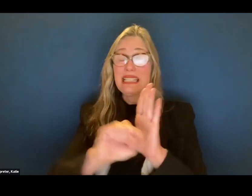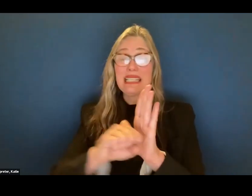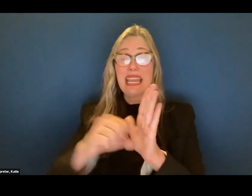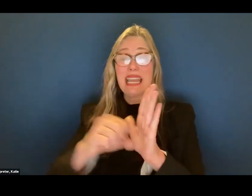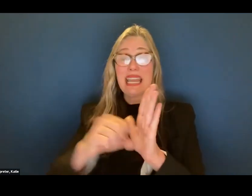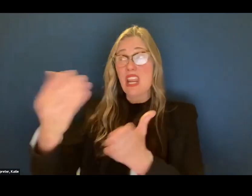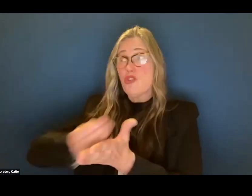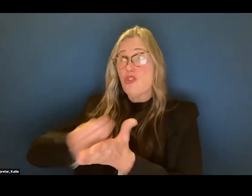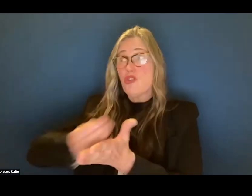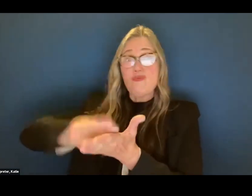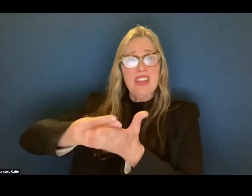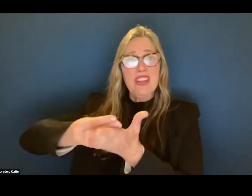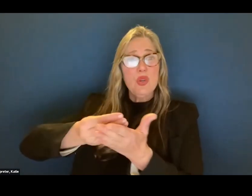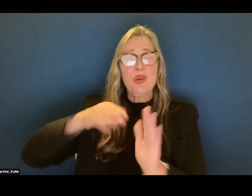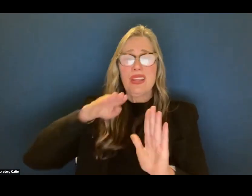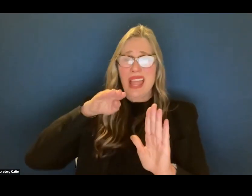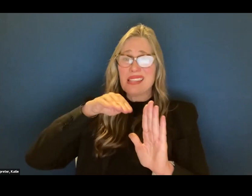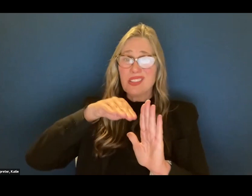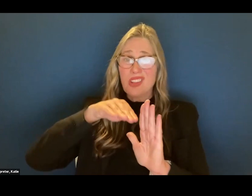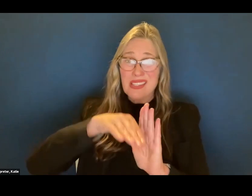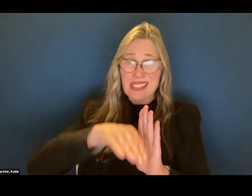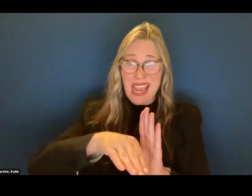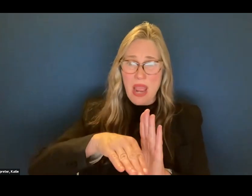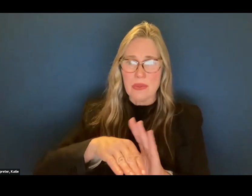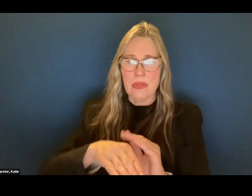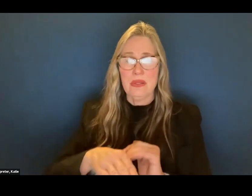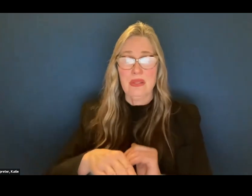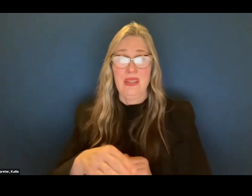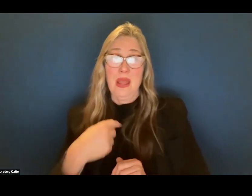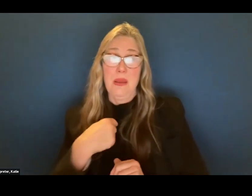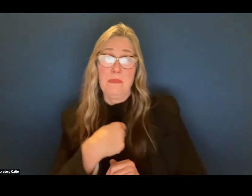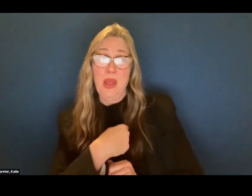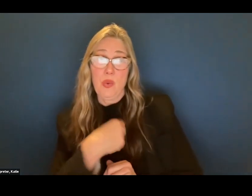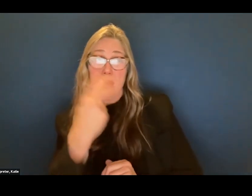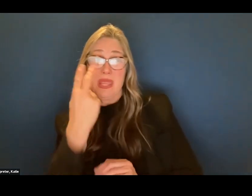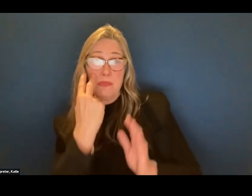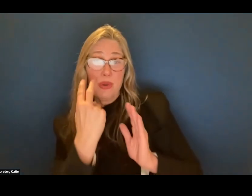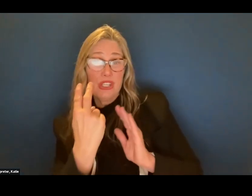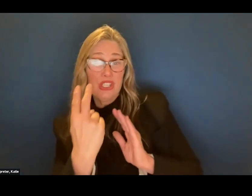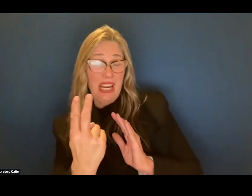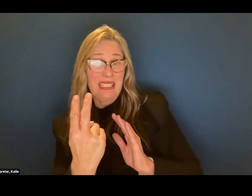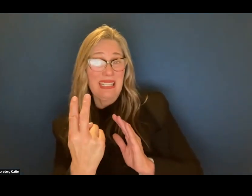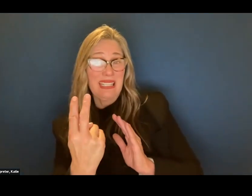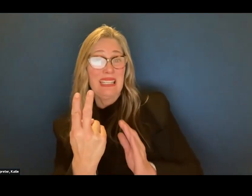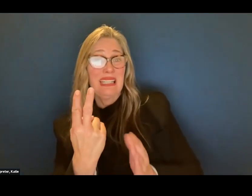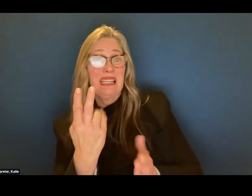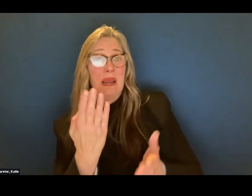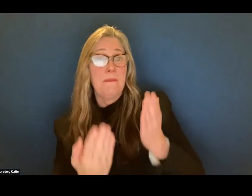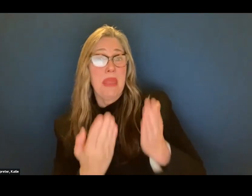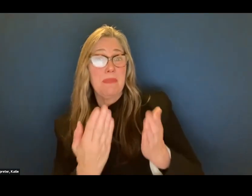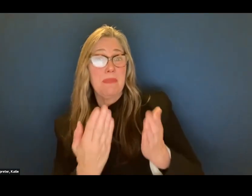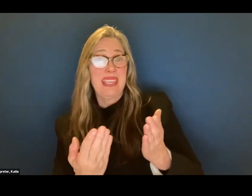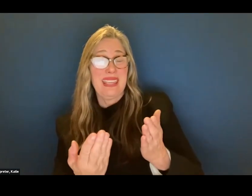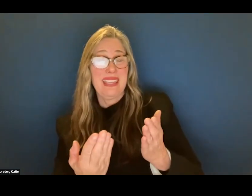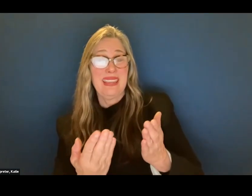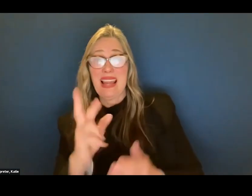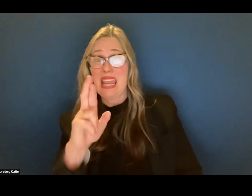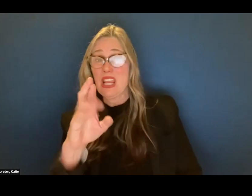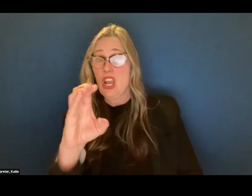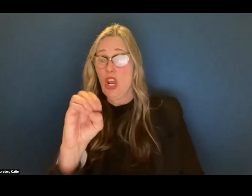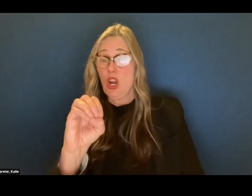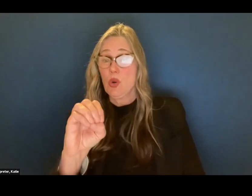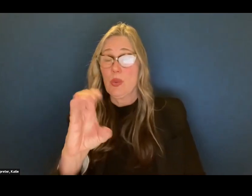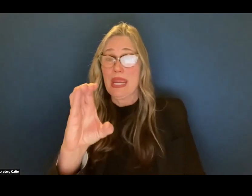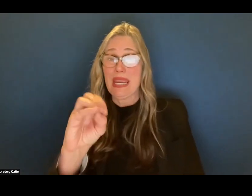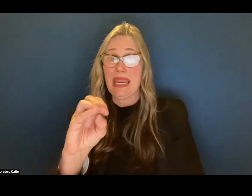down, but we've been projecting for a while now that we're thinking recession. But the Department